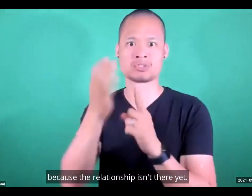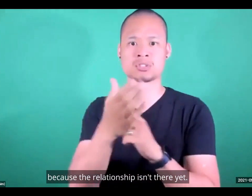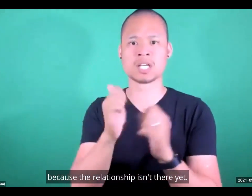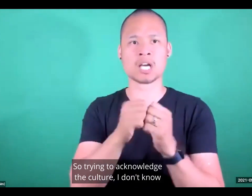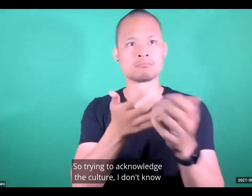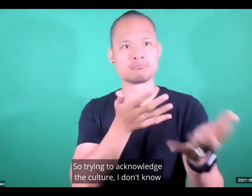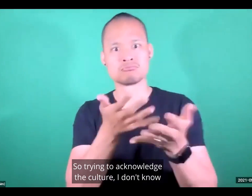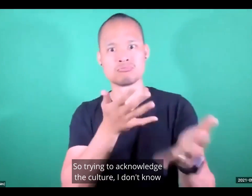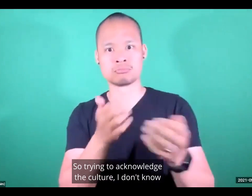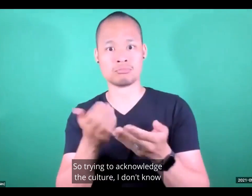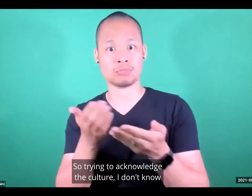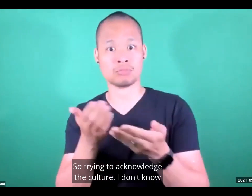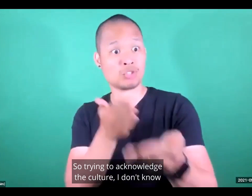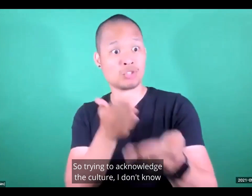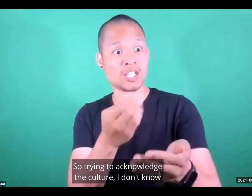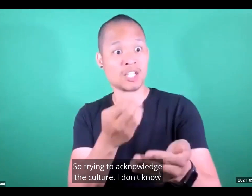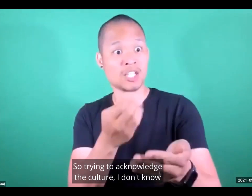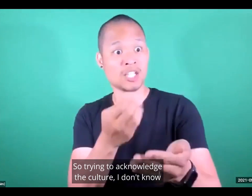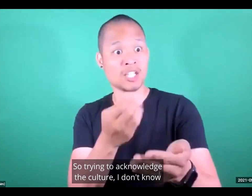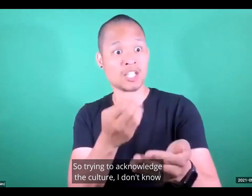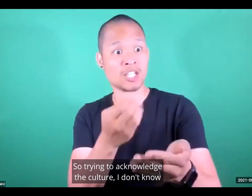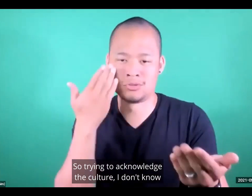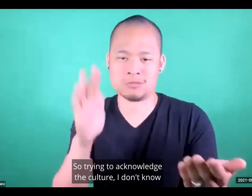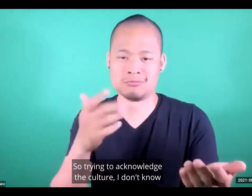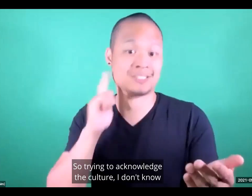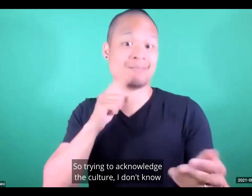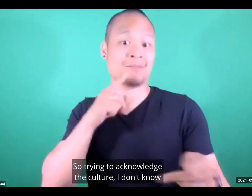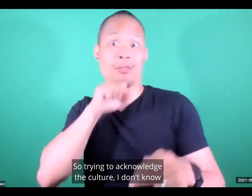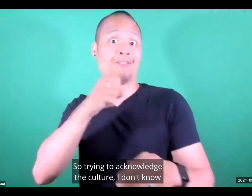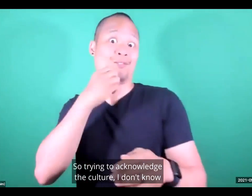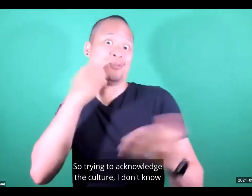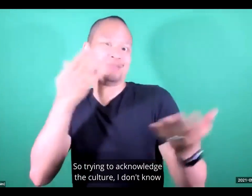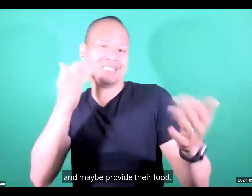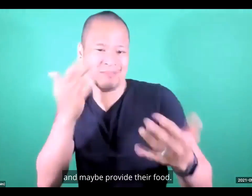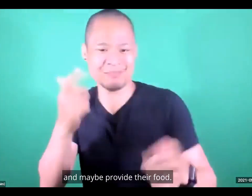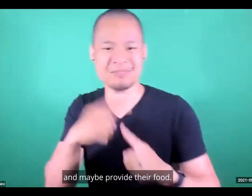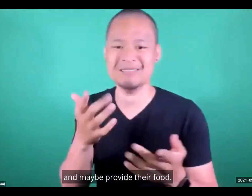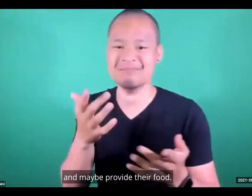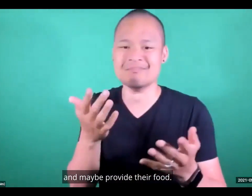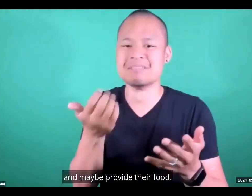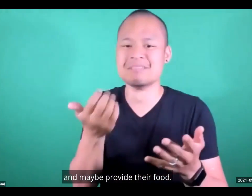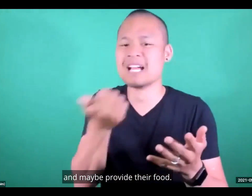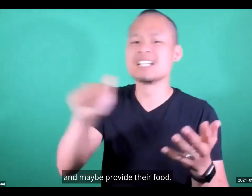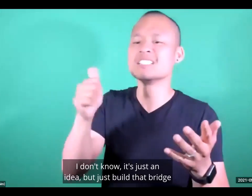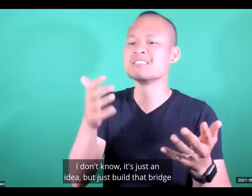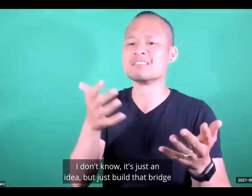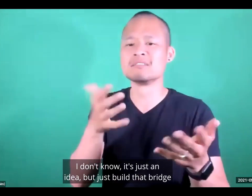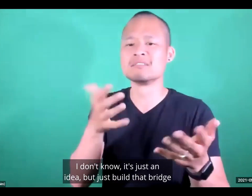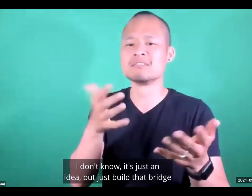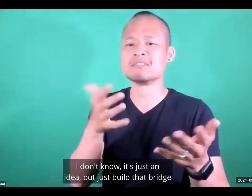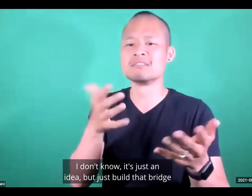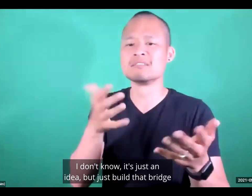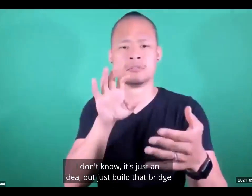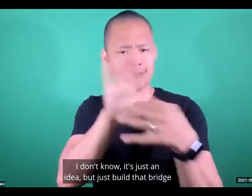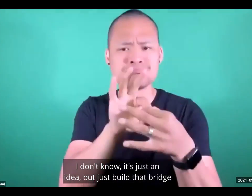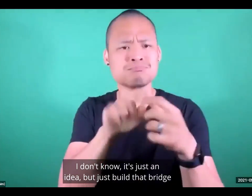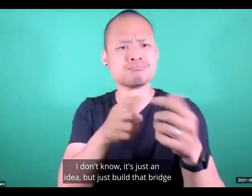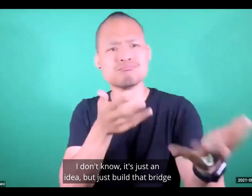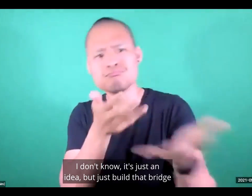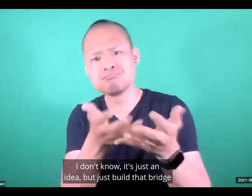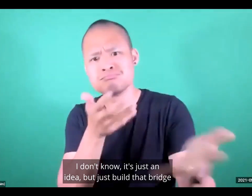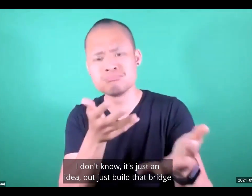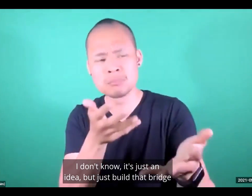yet. So trying to acknowledge the culture, I don't know, and maybe provide their food, I don't know, it's just an idea,